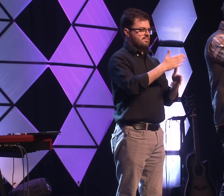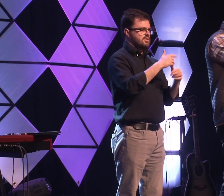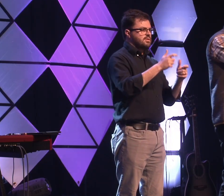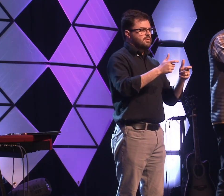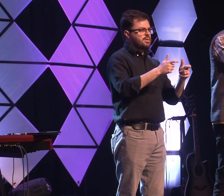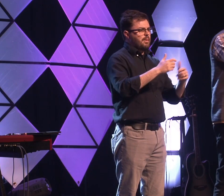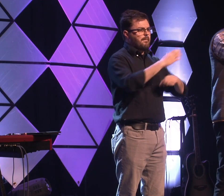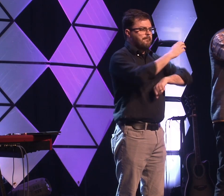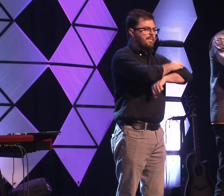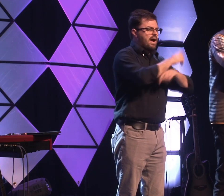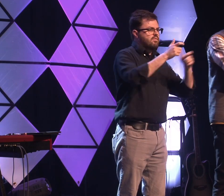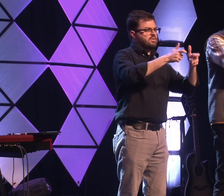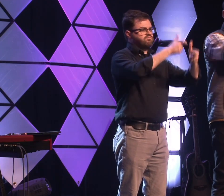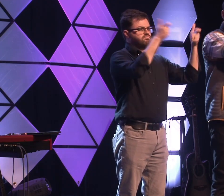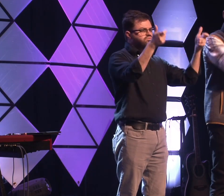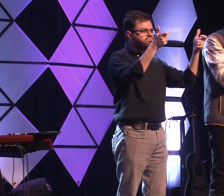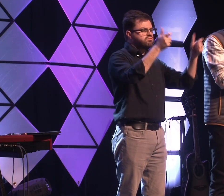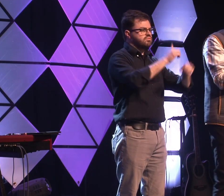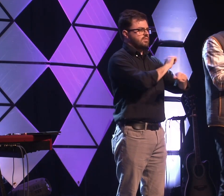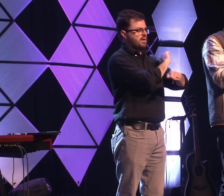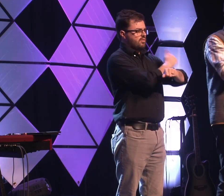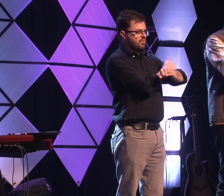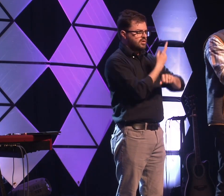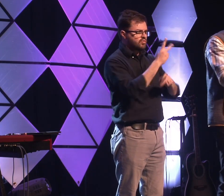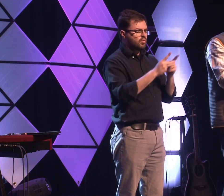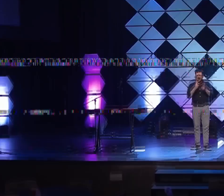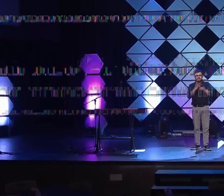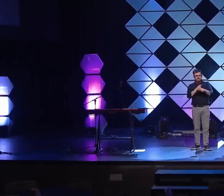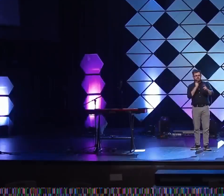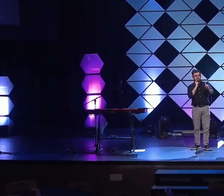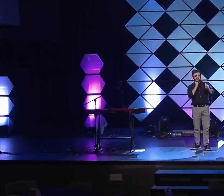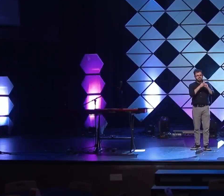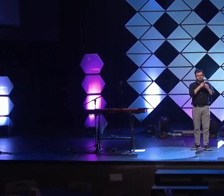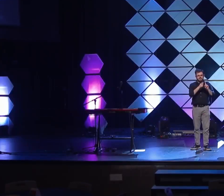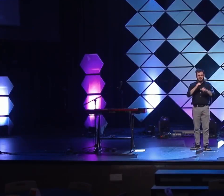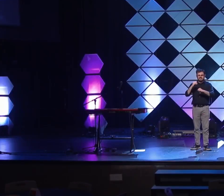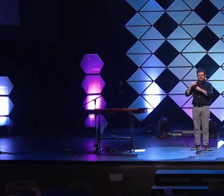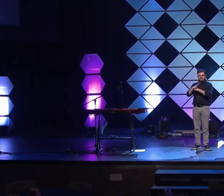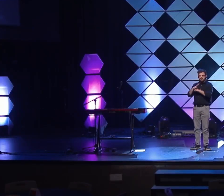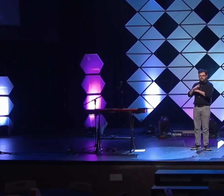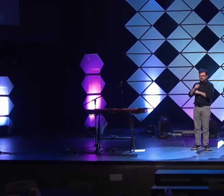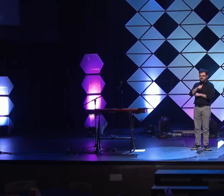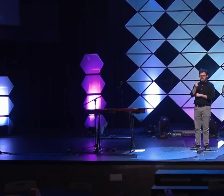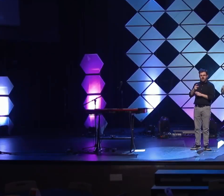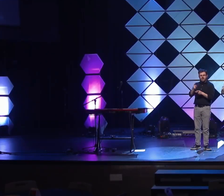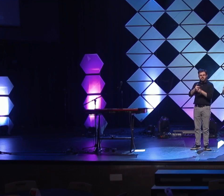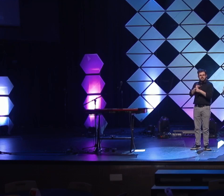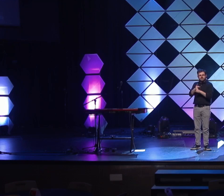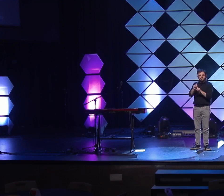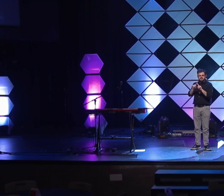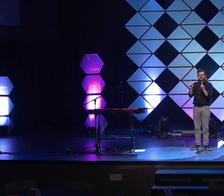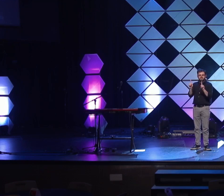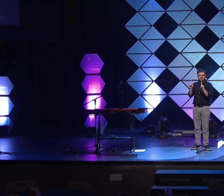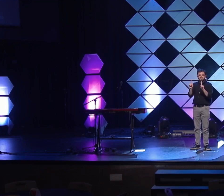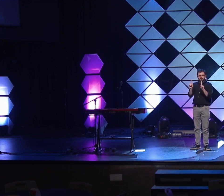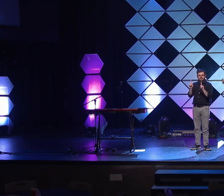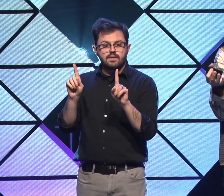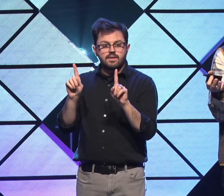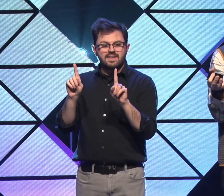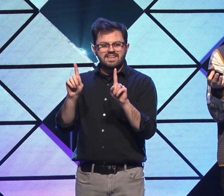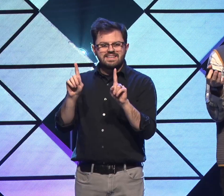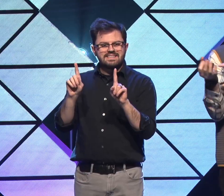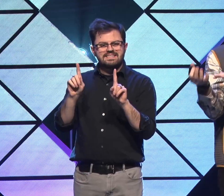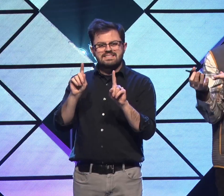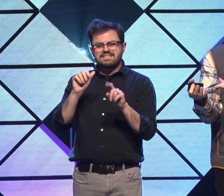kind of granted, institutional, title-based, but influence, right? Influence is different. Influence is